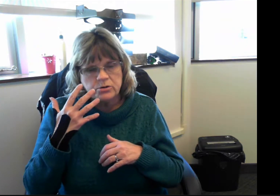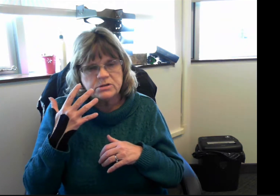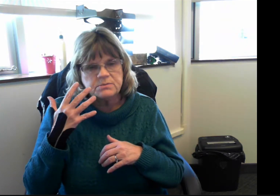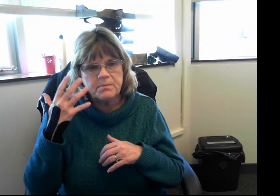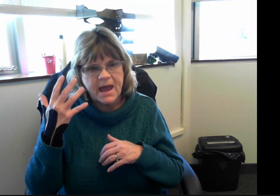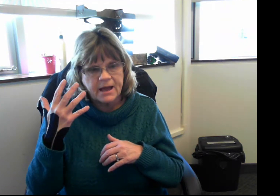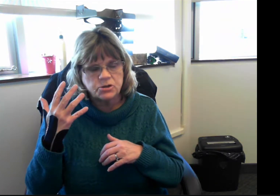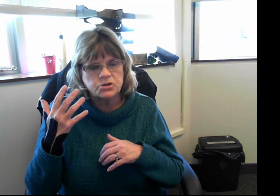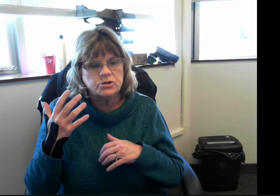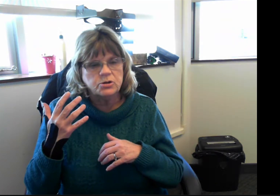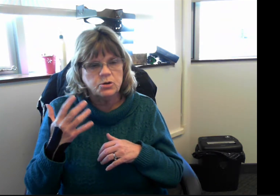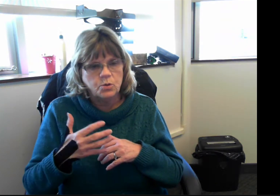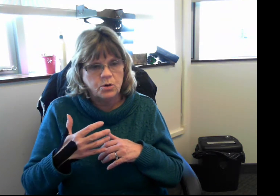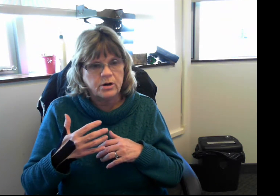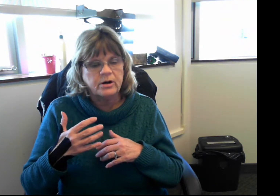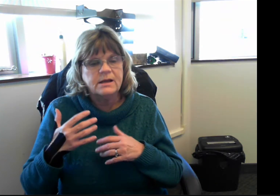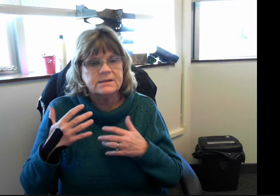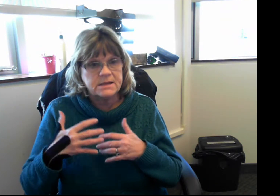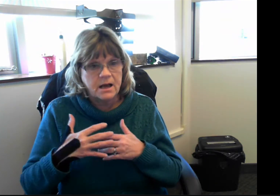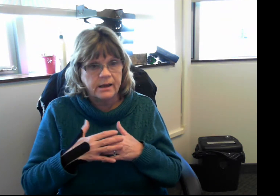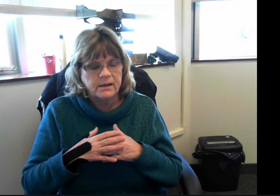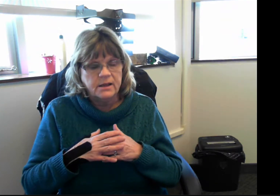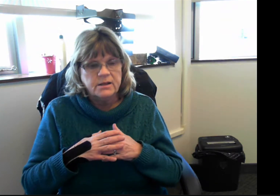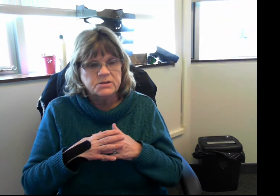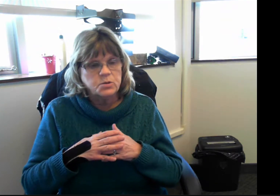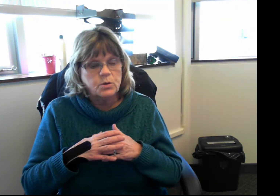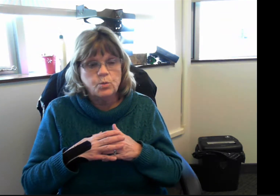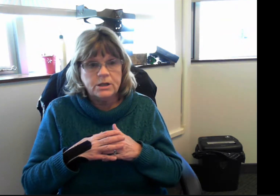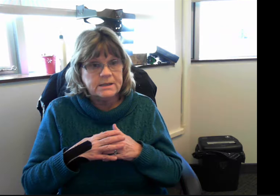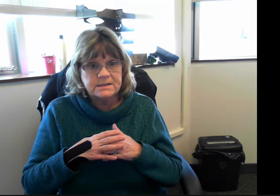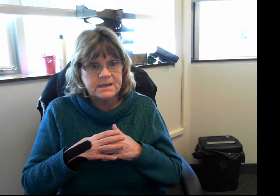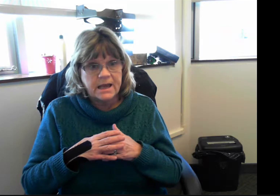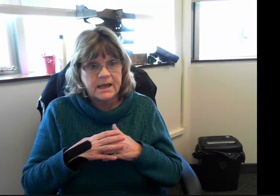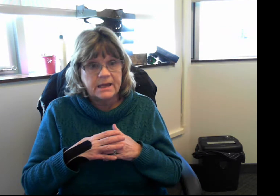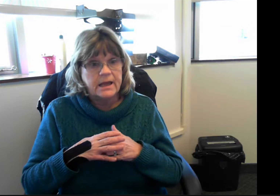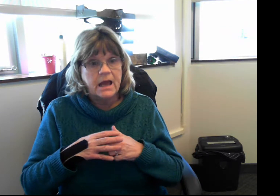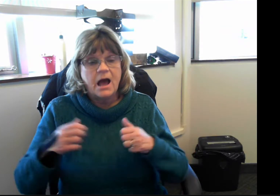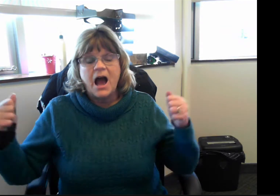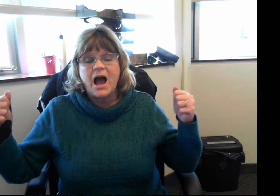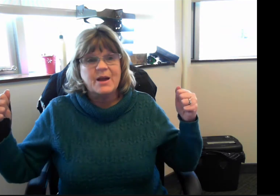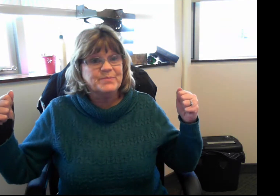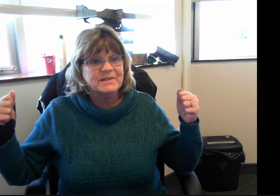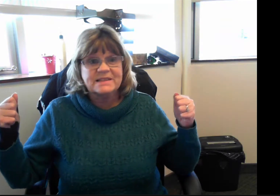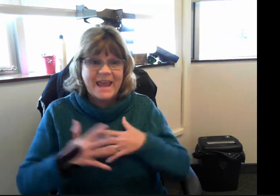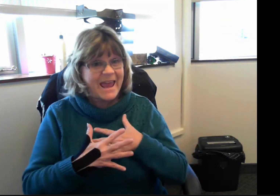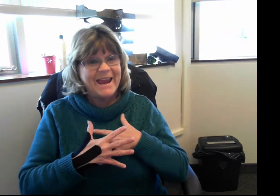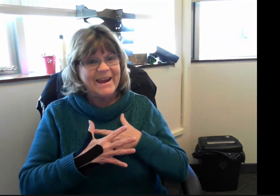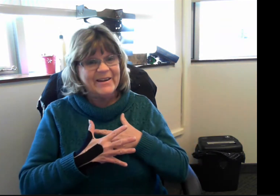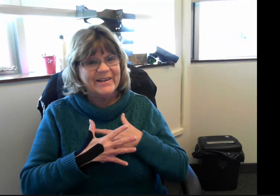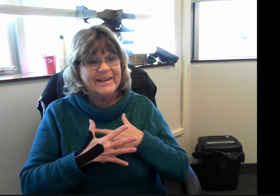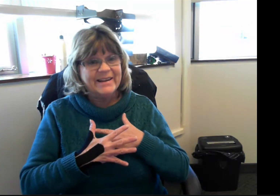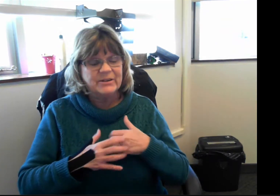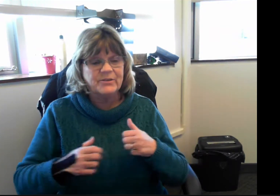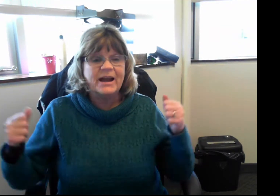markers match your sign. So we wouldn't say, I'm scared,